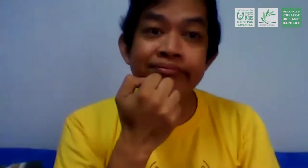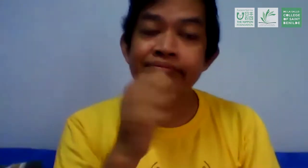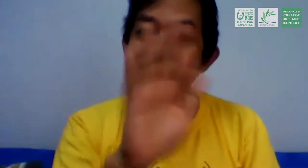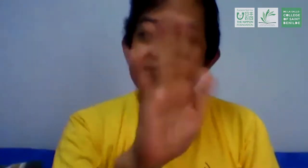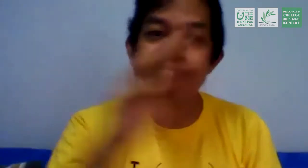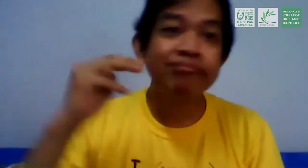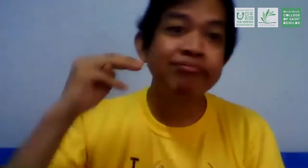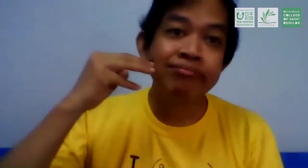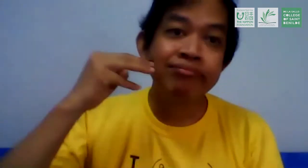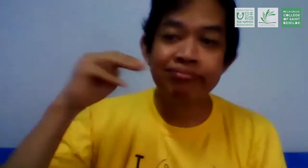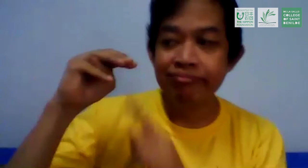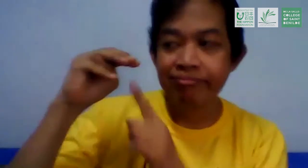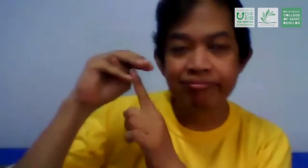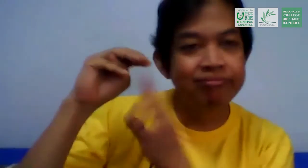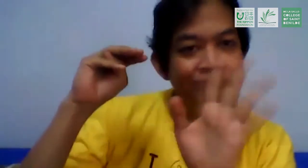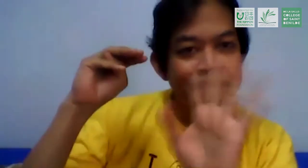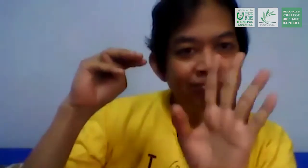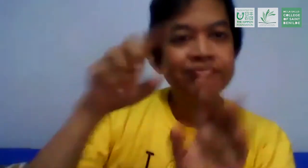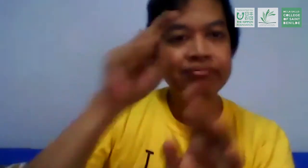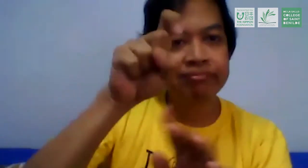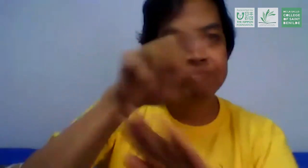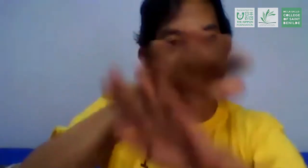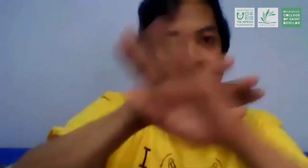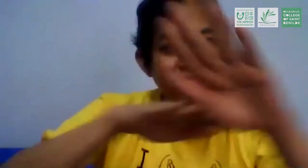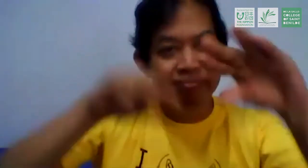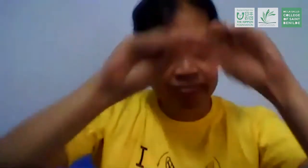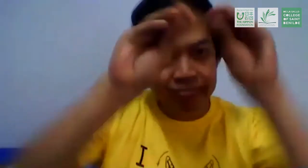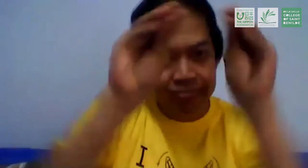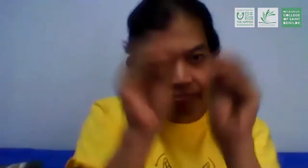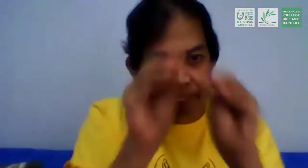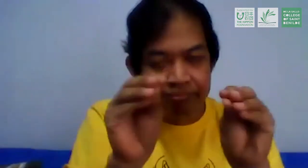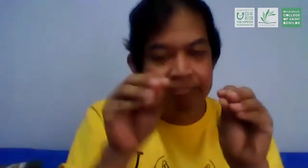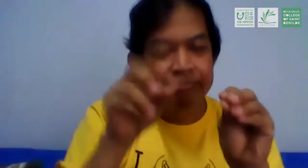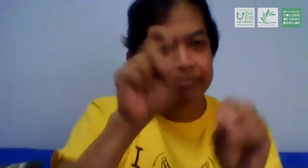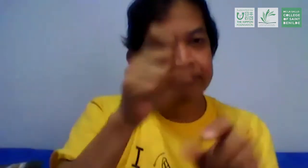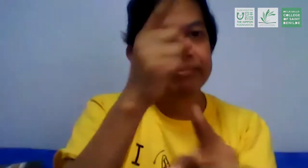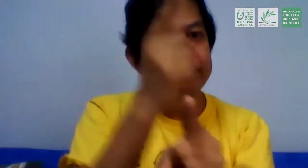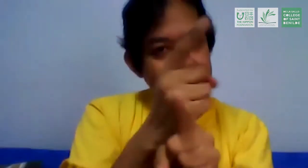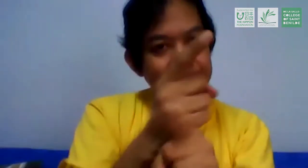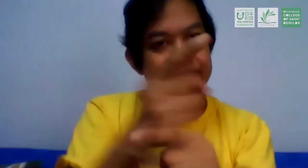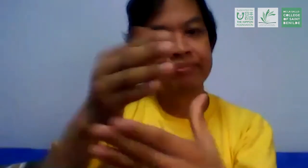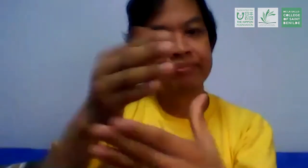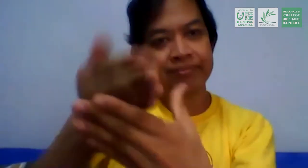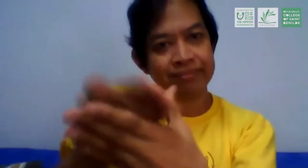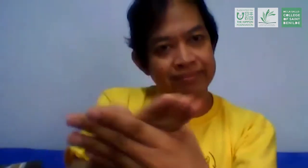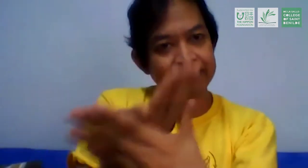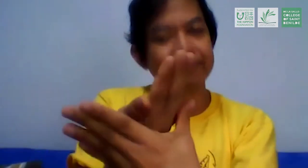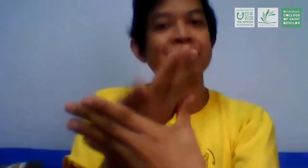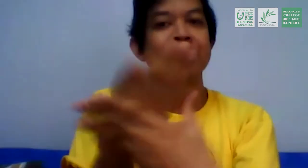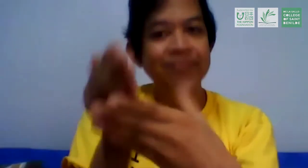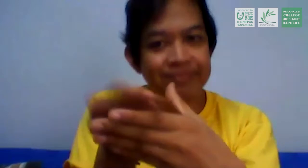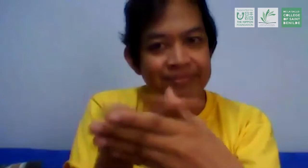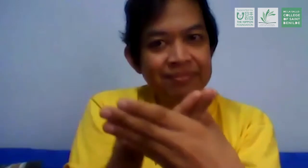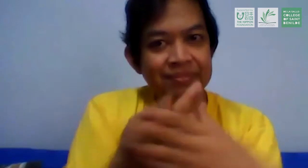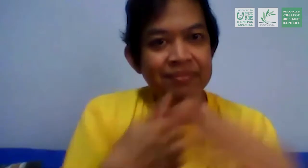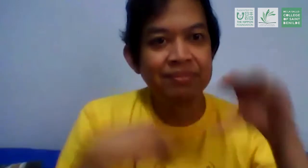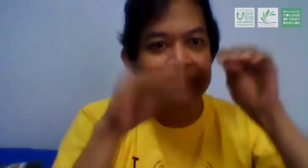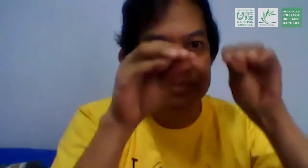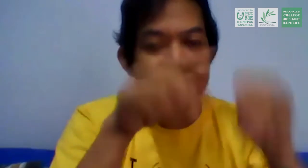And if it was a hearing person, I would say no, that sign has to come from a